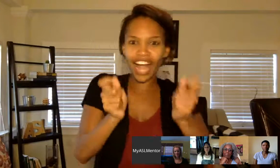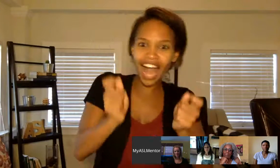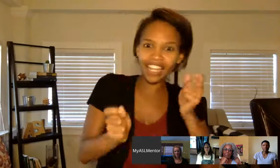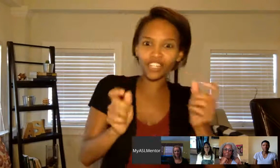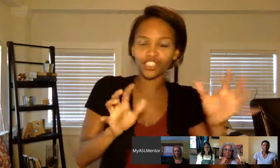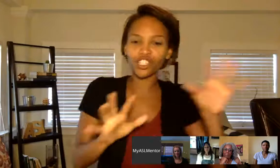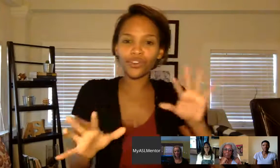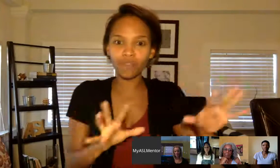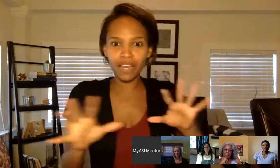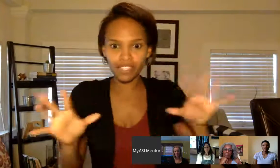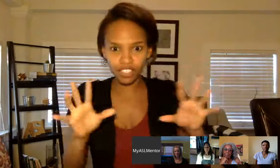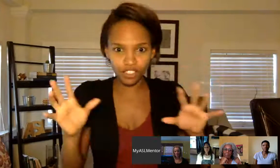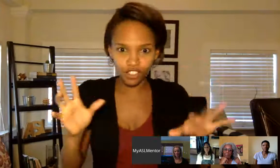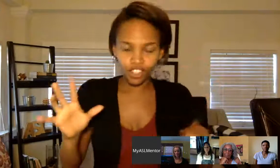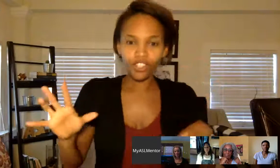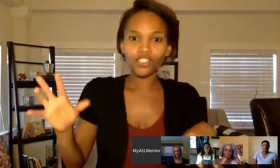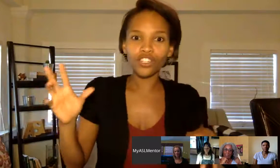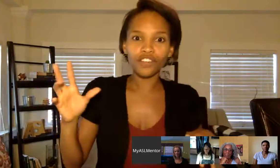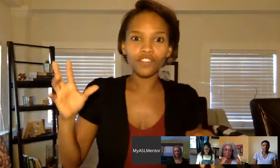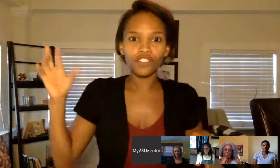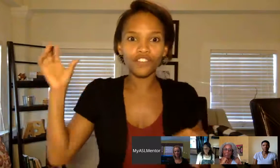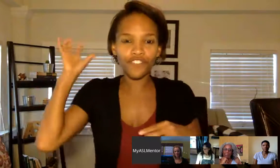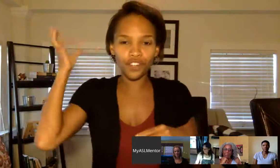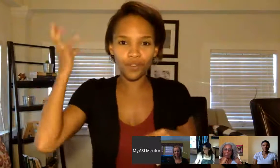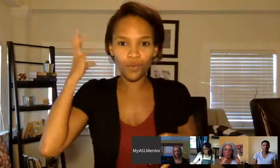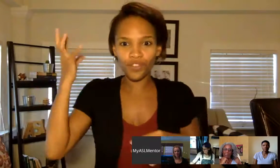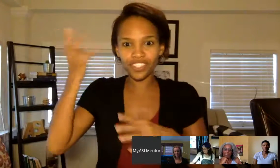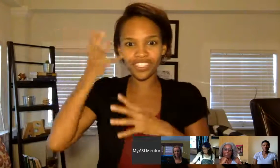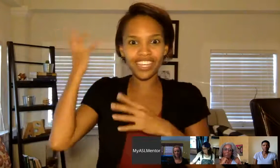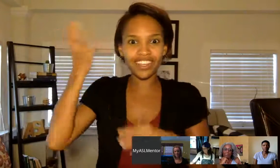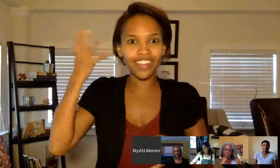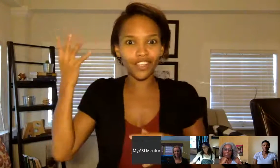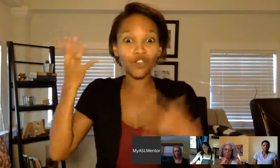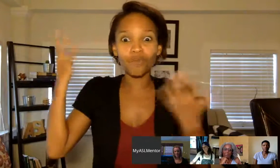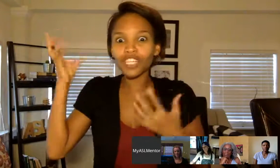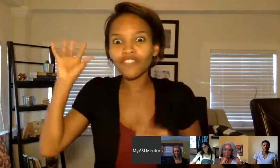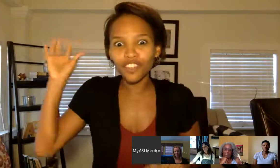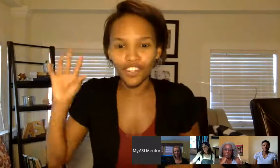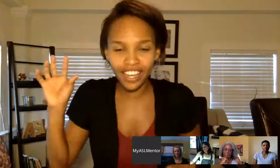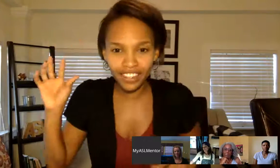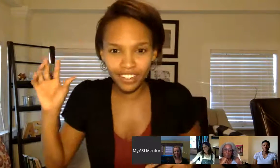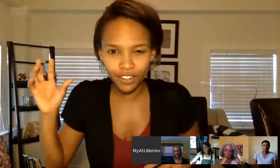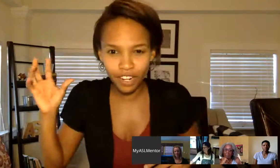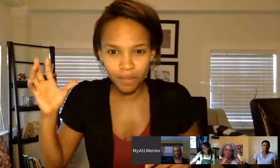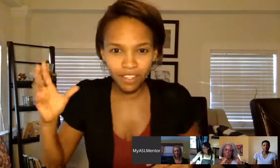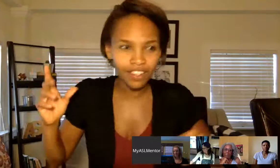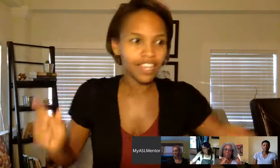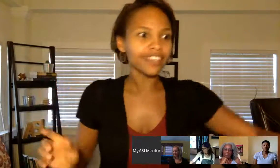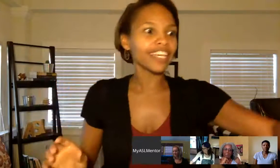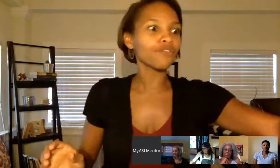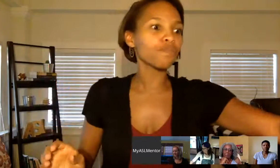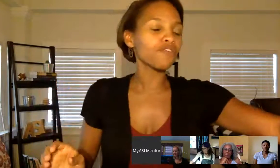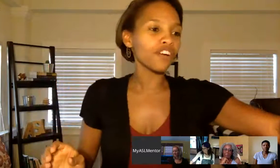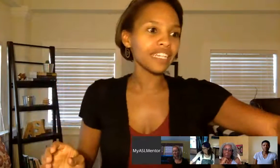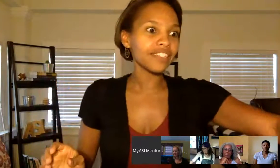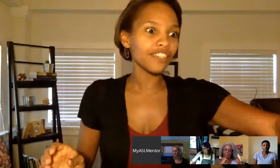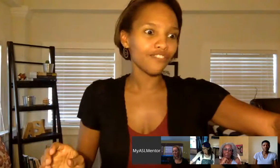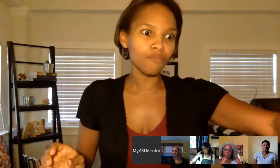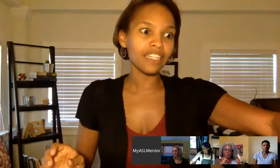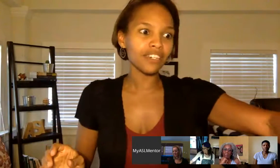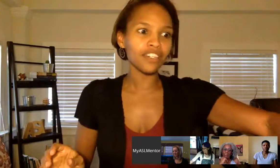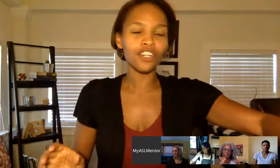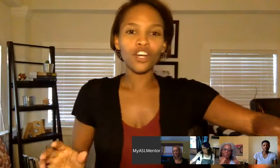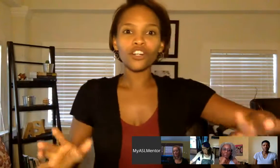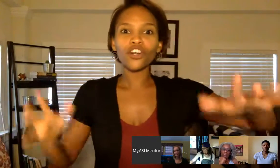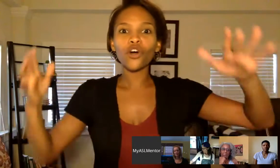changing or adding or skewing the message to fit this thing that you believe in your head. You know what I mean? Like, it would be very easy for